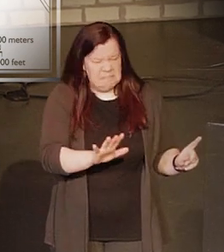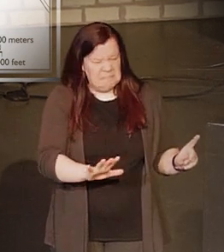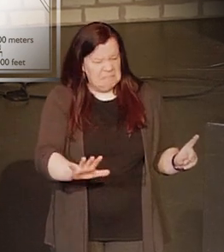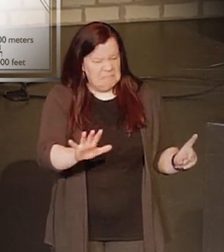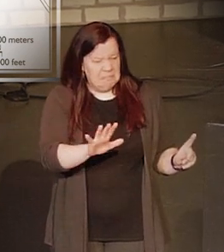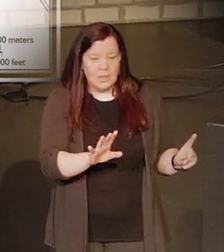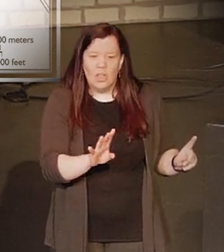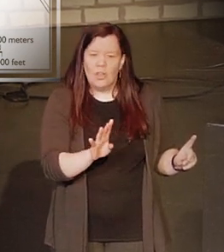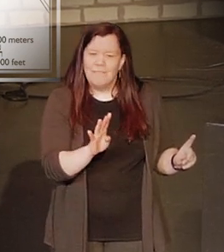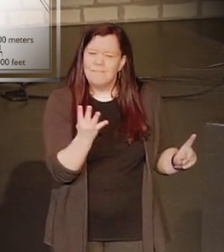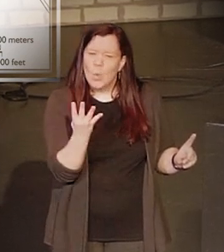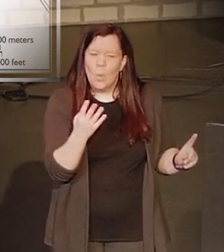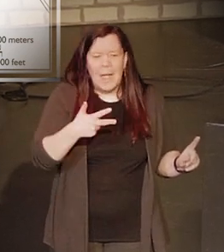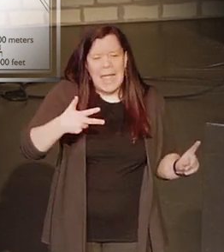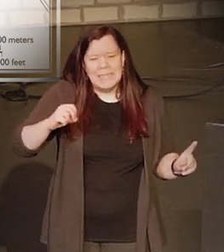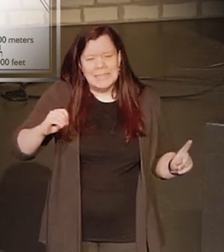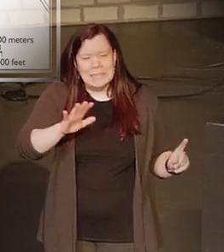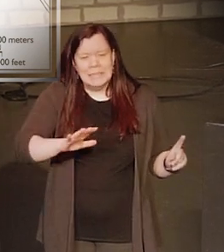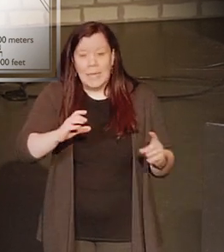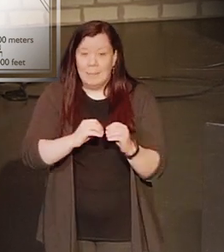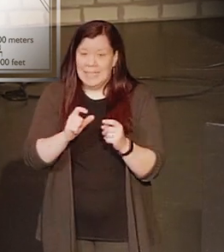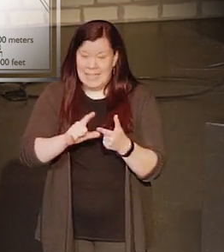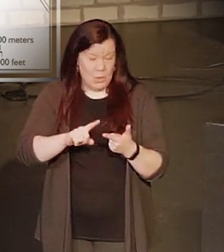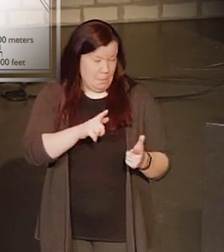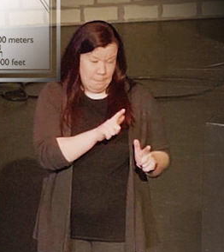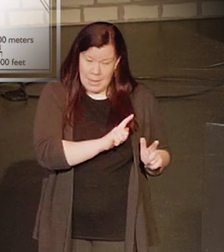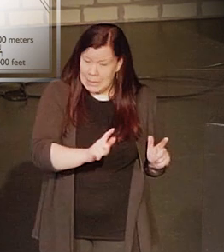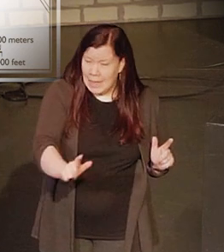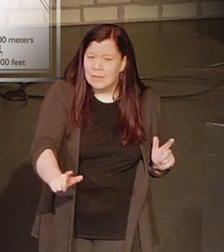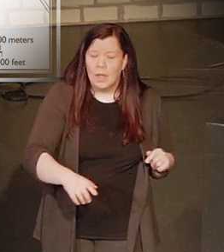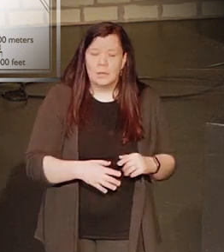about the 480s BCE, so well into the 5th century.